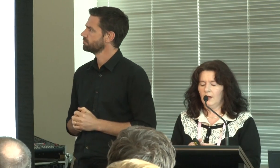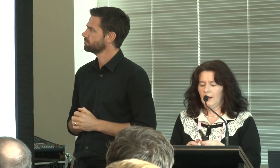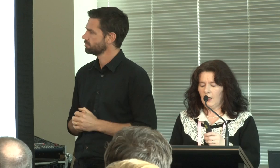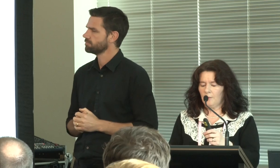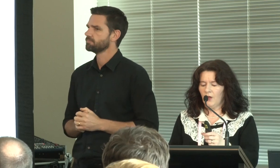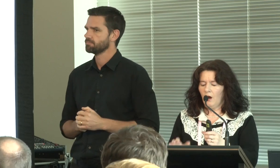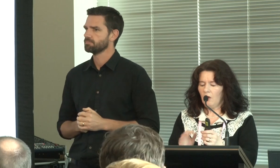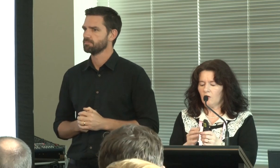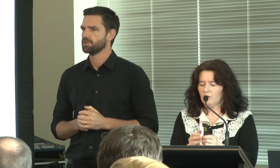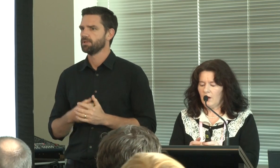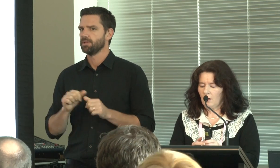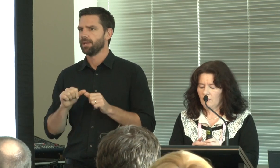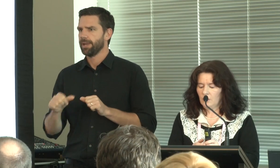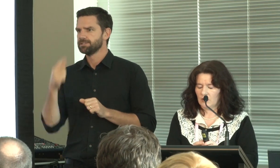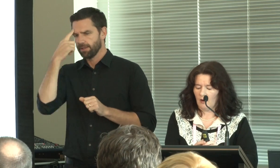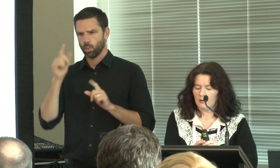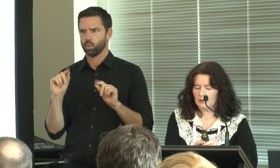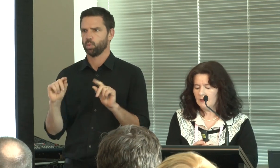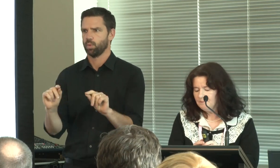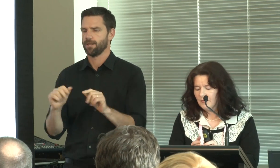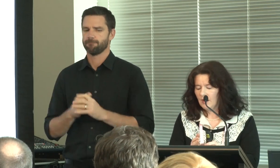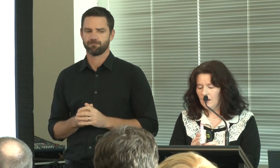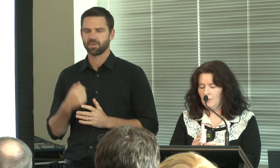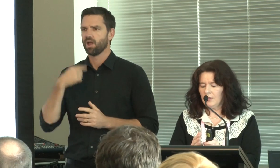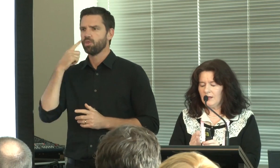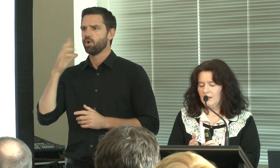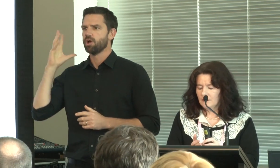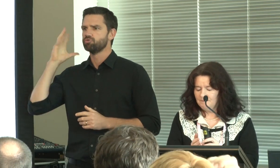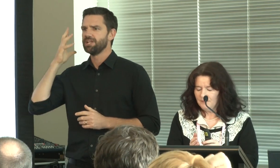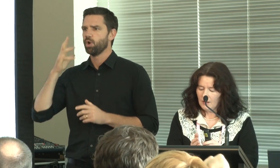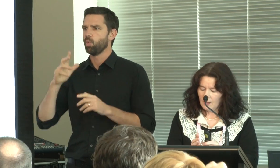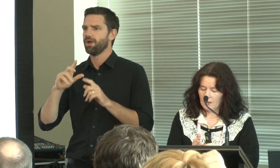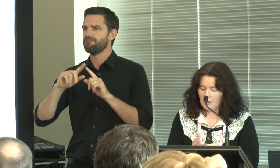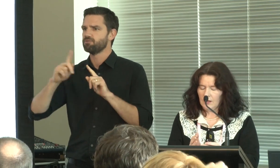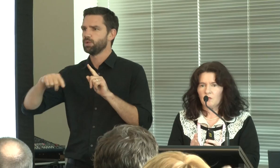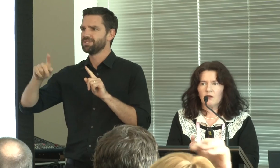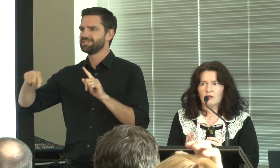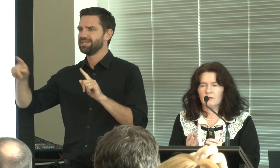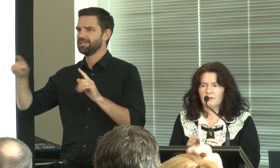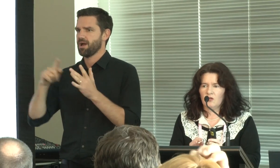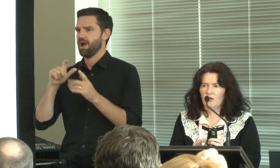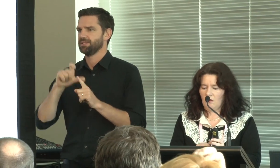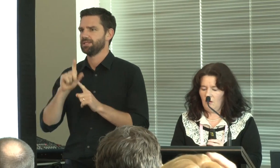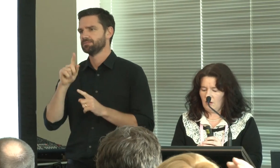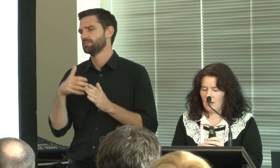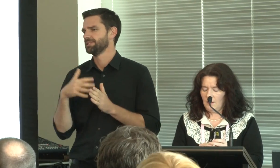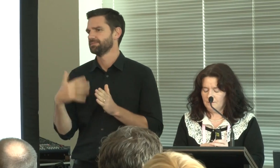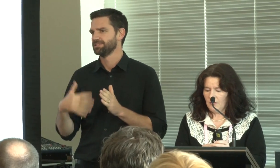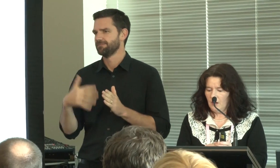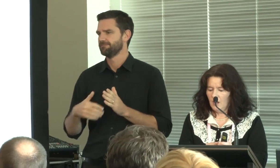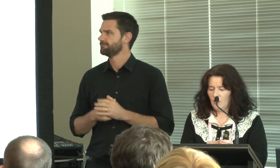do. I looked at radio frequency ID, but again, expensive, not a